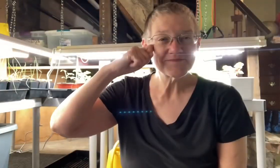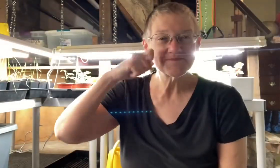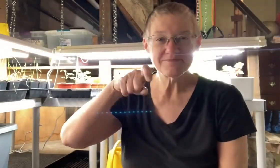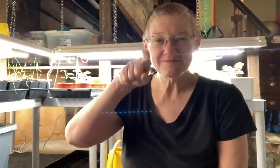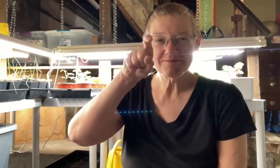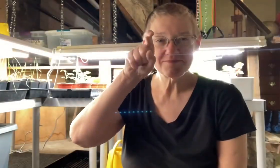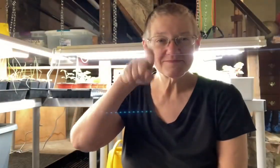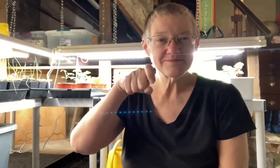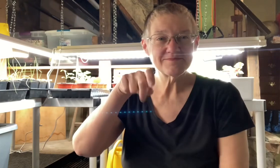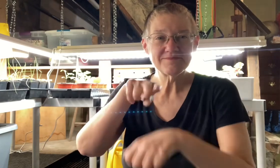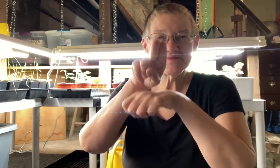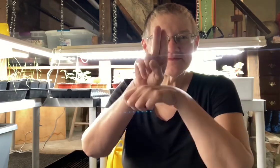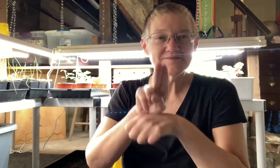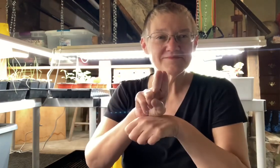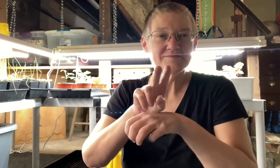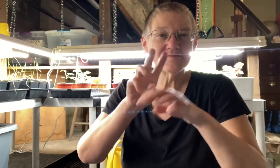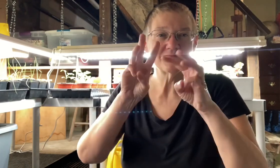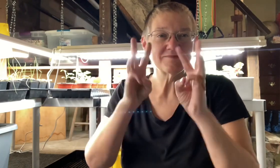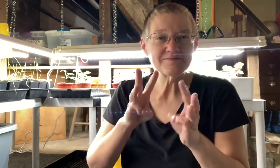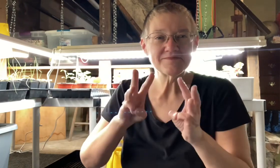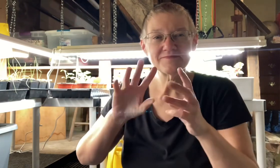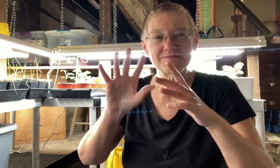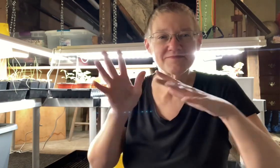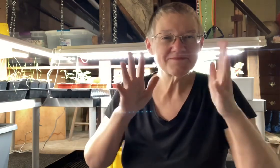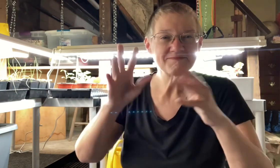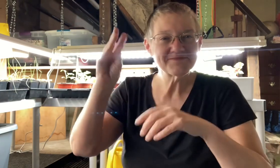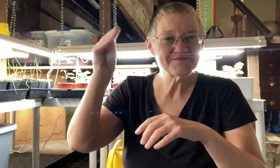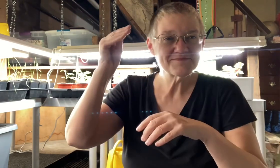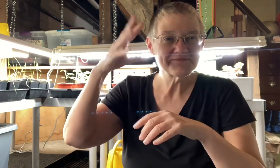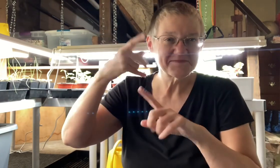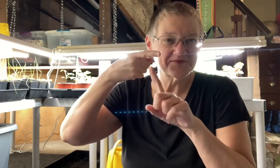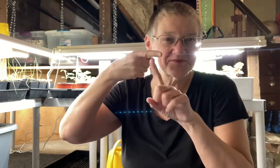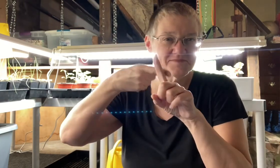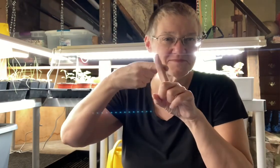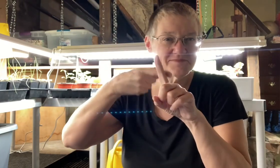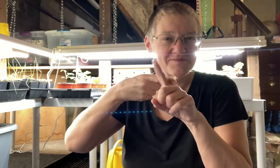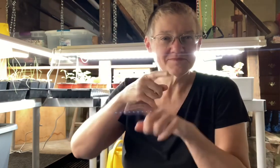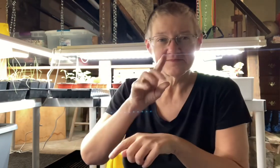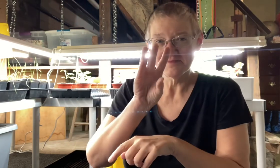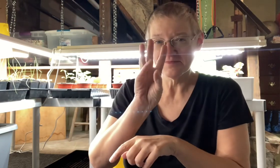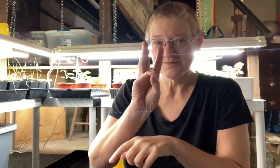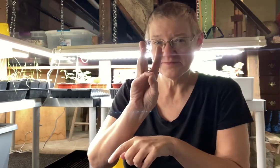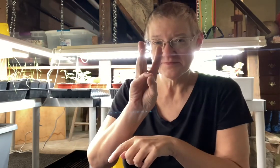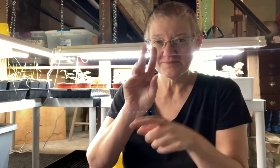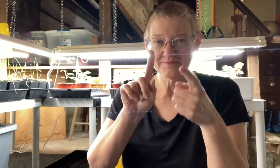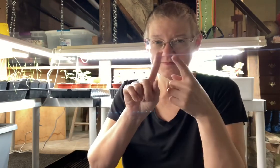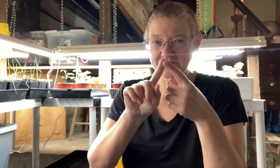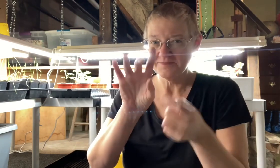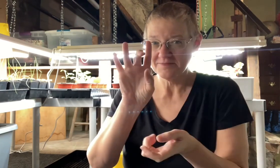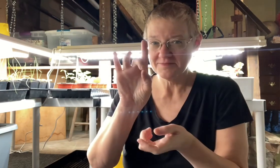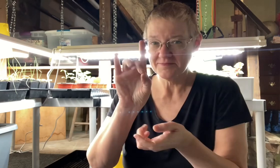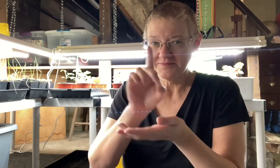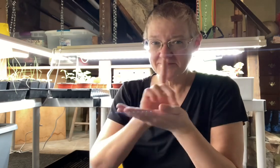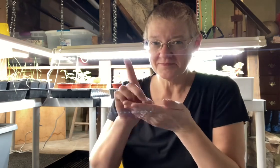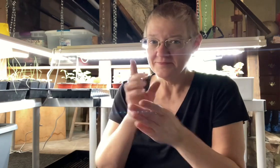Onions need to start getting used to the weather, the wind, sun, and the outside temperature 6 to 8